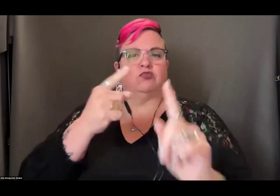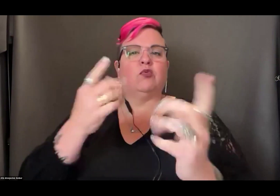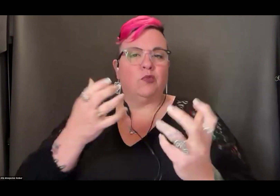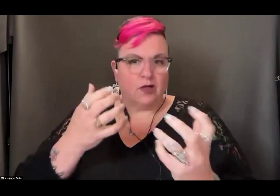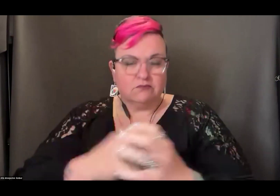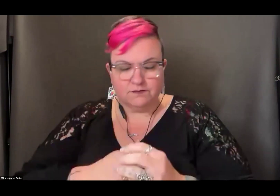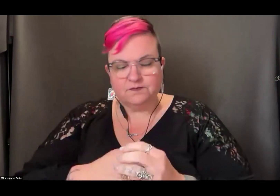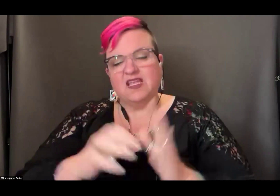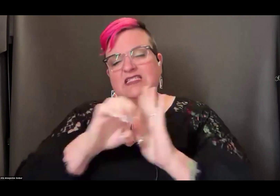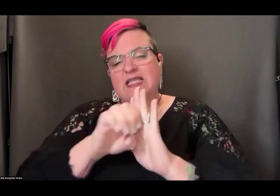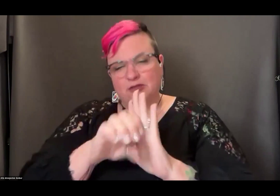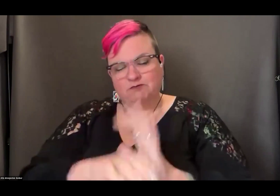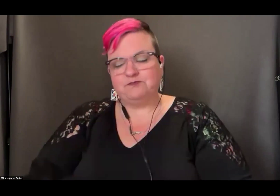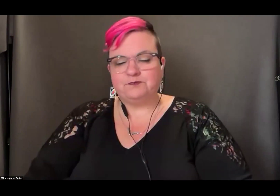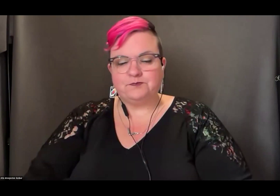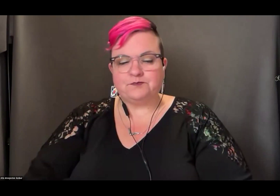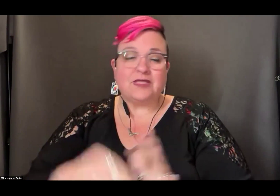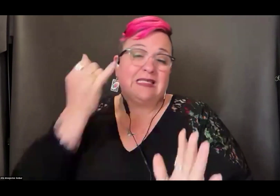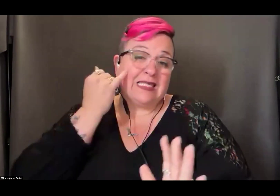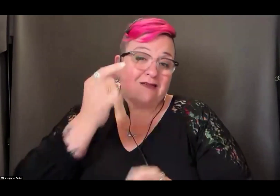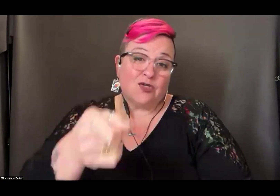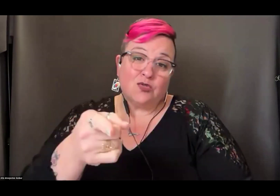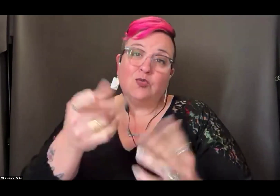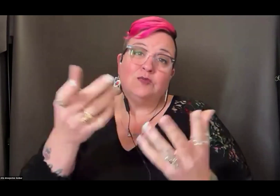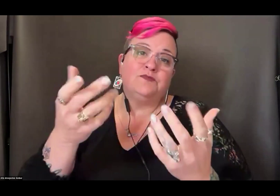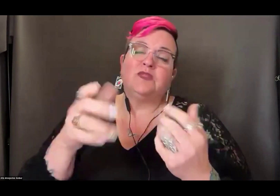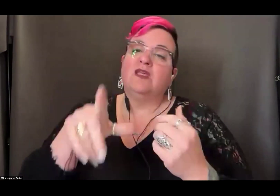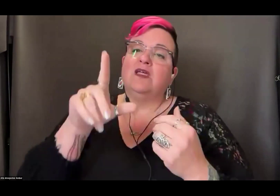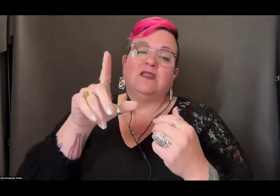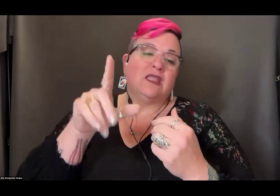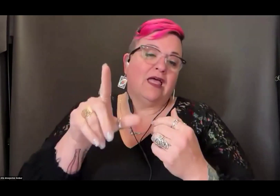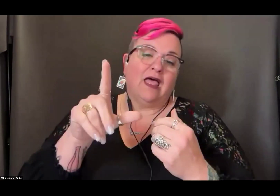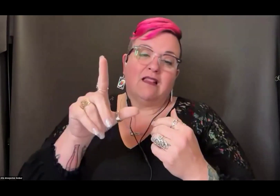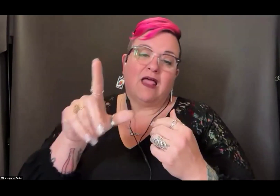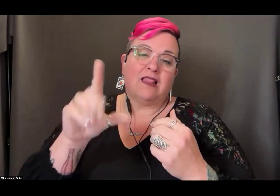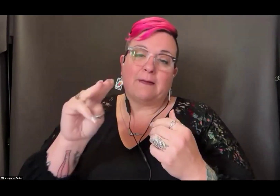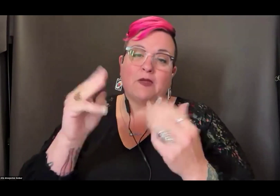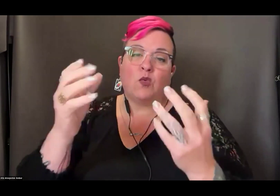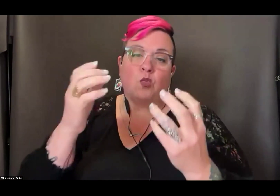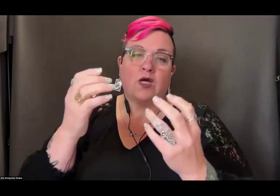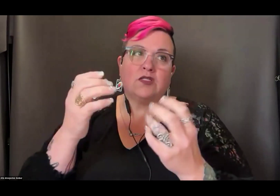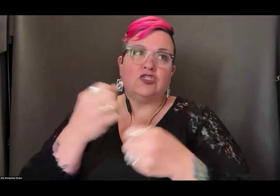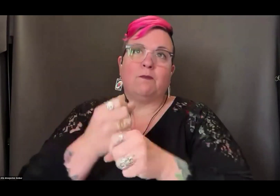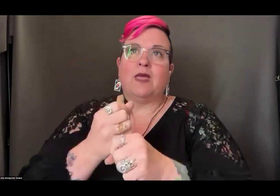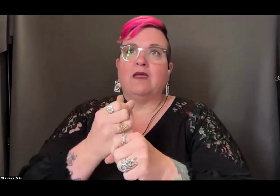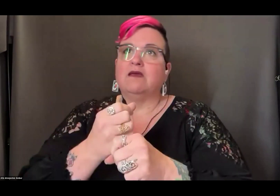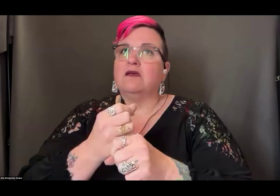example. Let's say you want the LLM to behave like a math